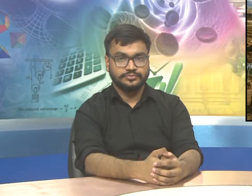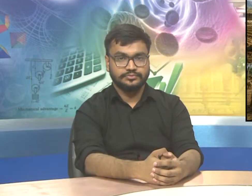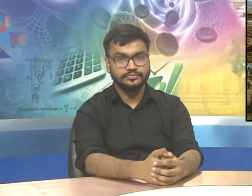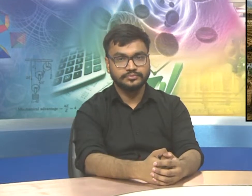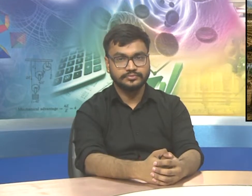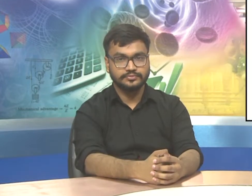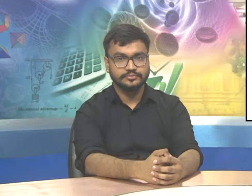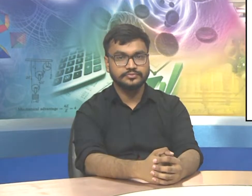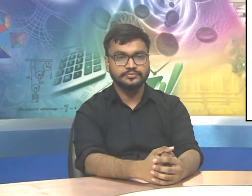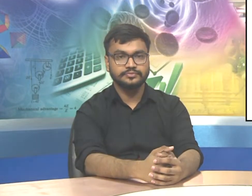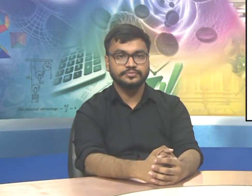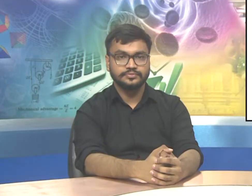animal waste, etc.